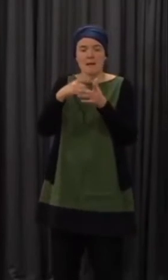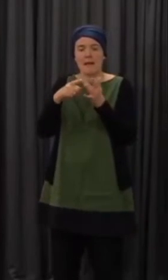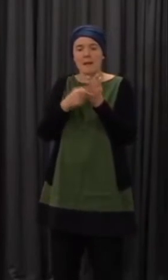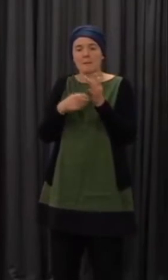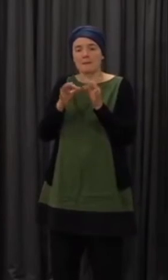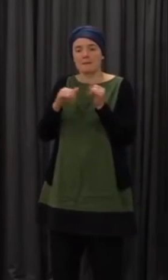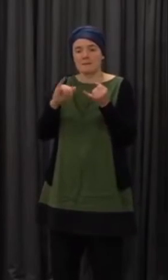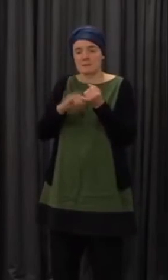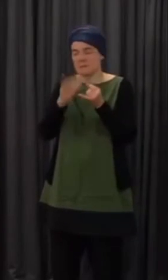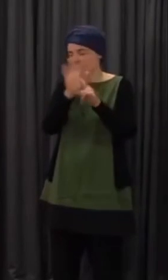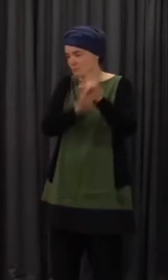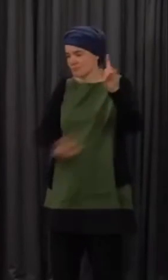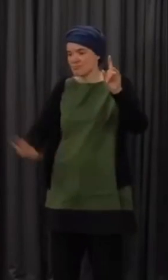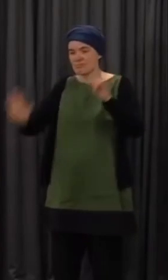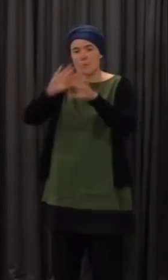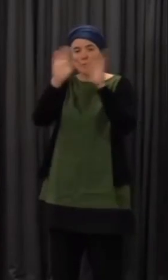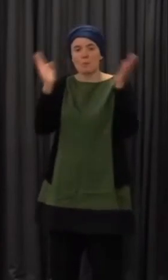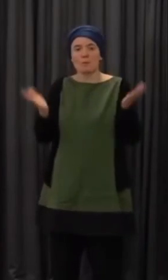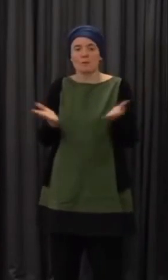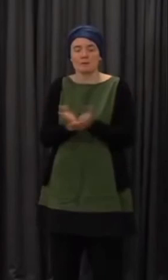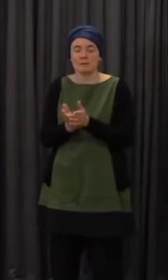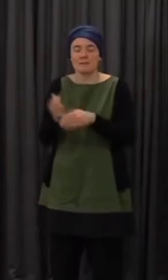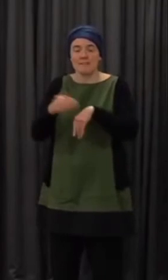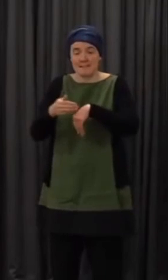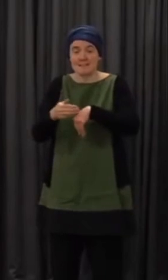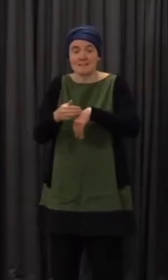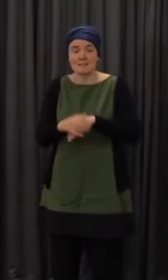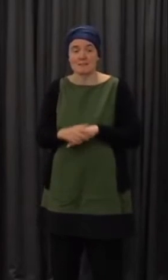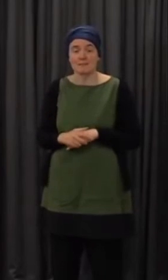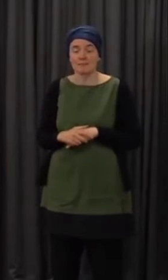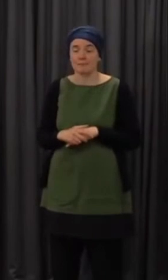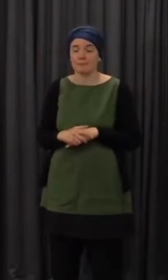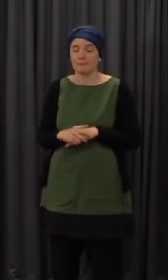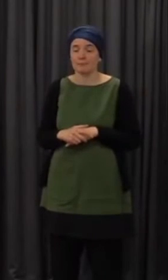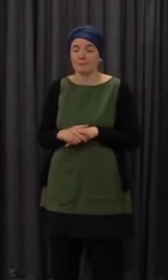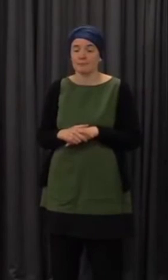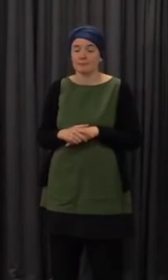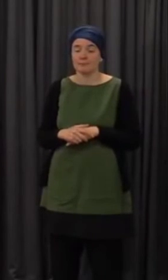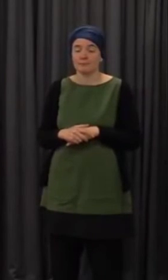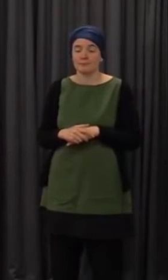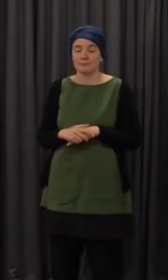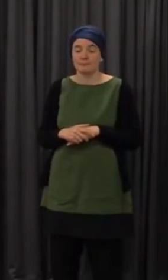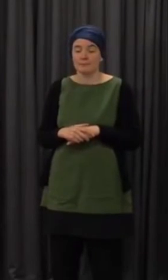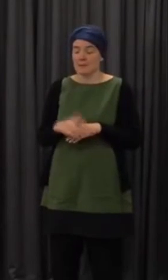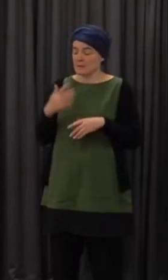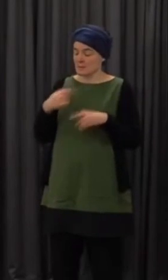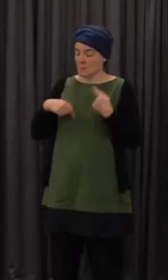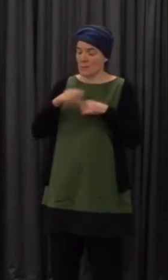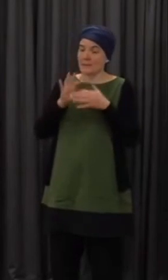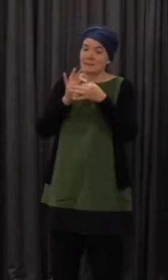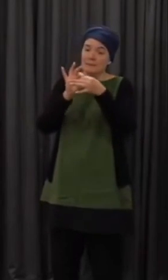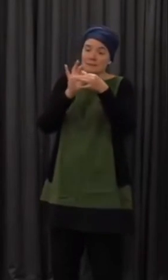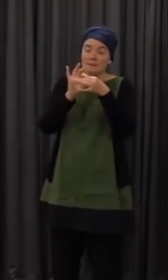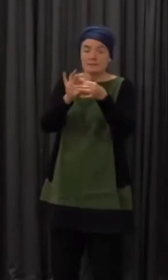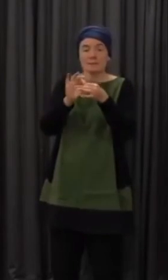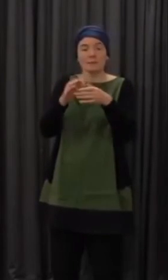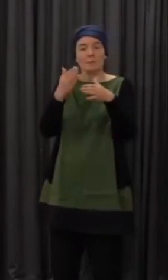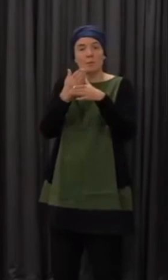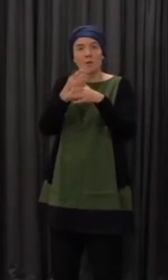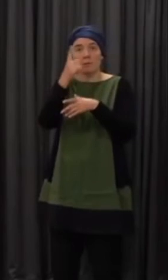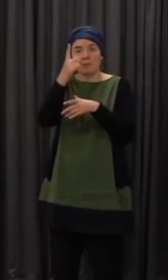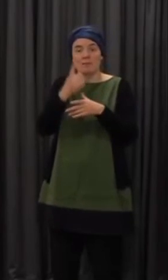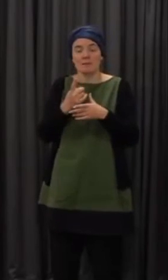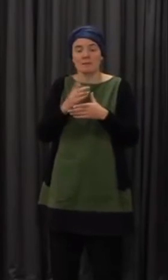right across the globe. And while we continue to work closely with the company and to do